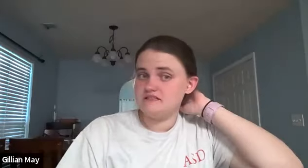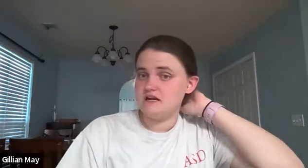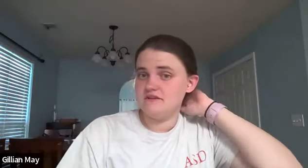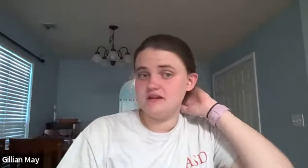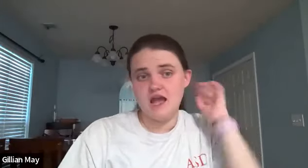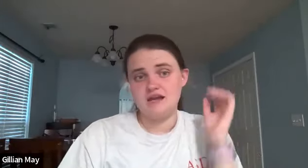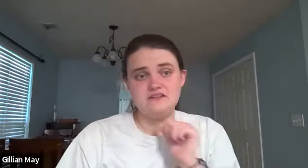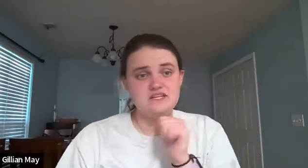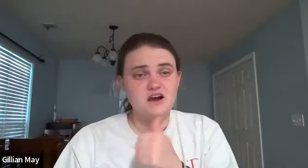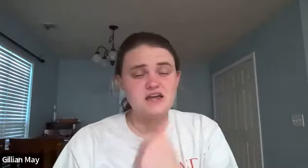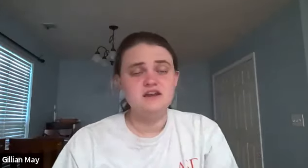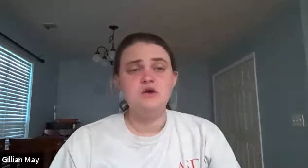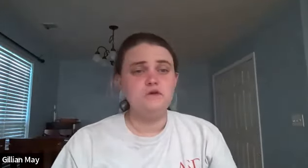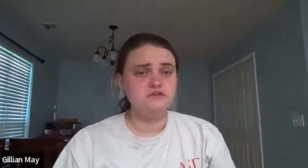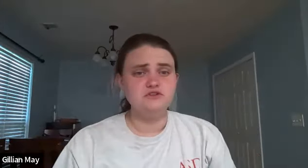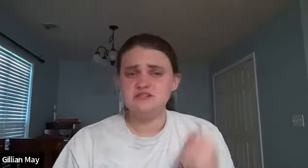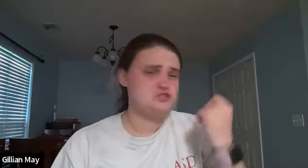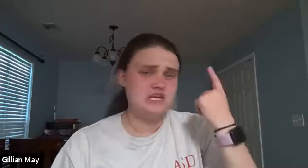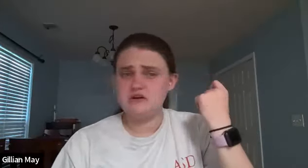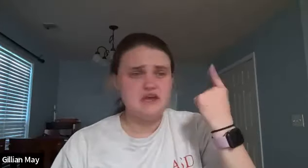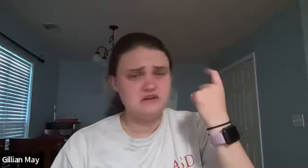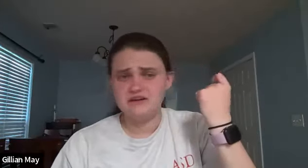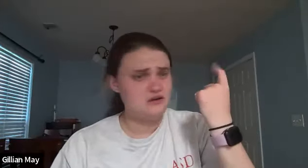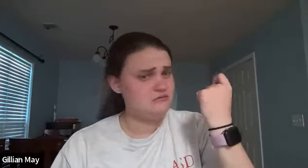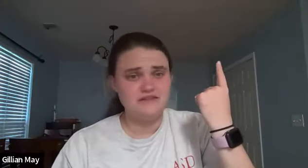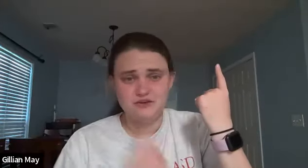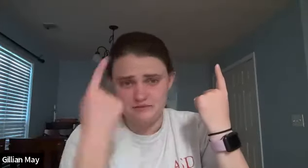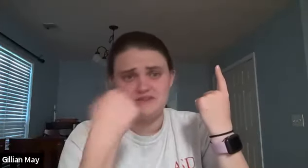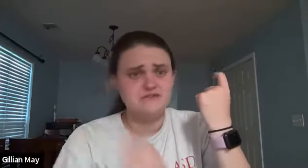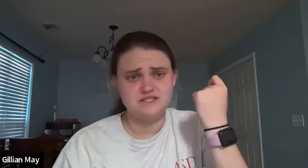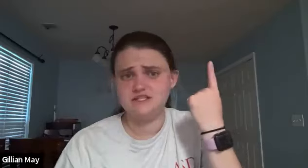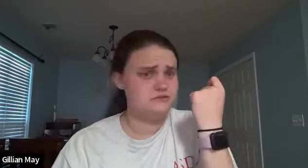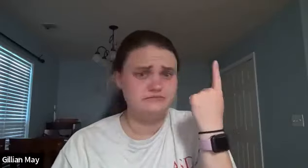instead of even adding the not, what they'll do is they'll shake their head. They're going to go, and they're going to make this face to you.